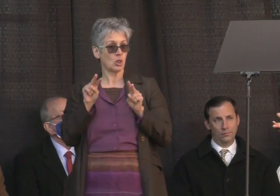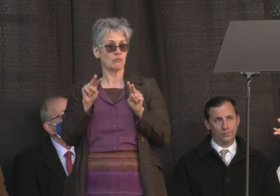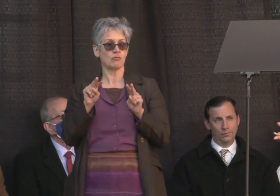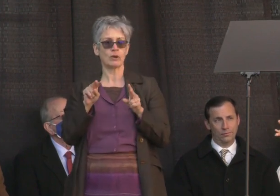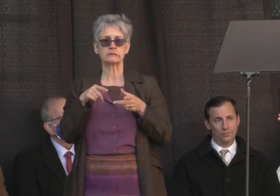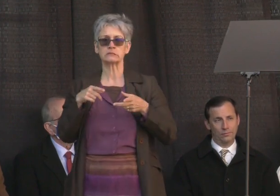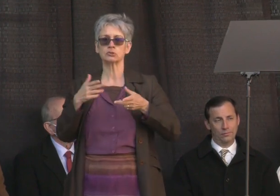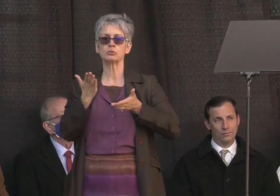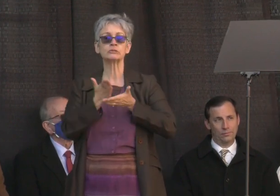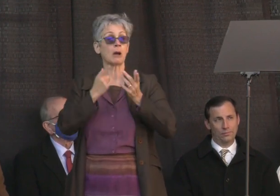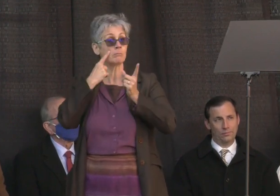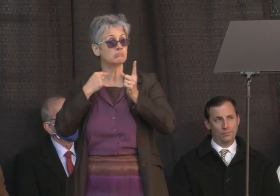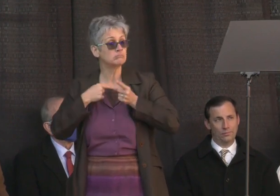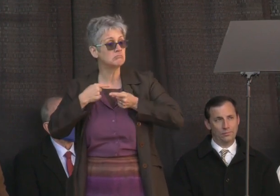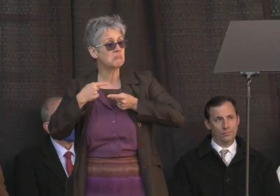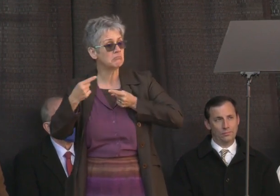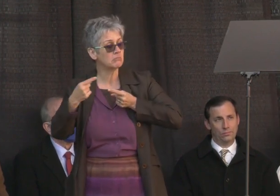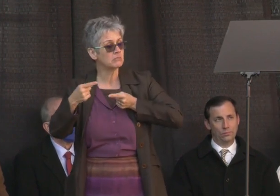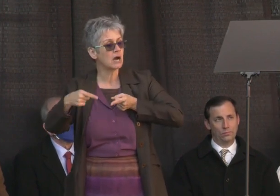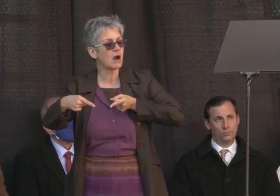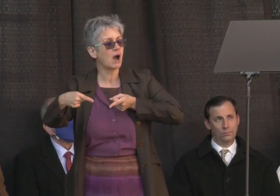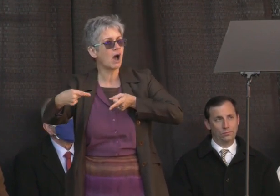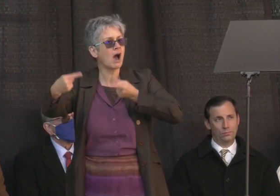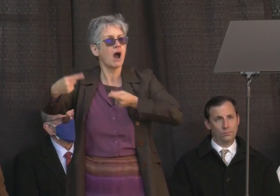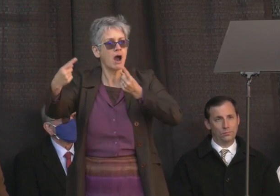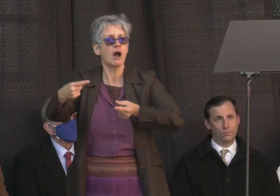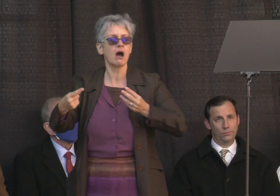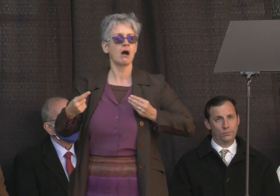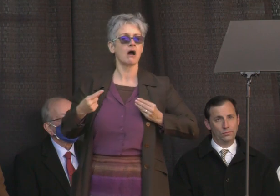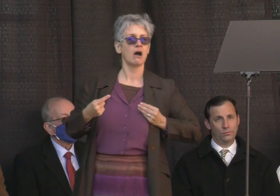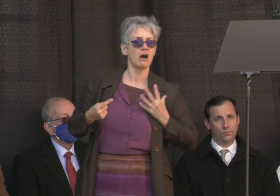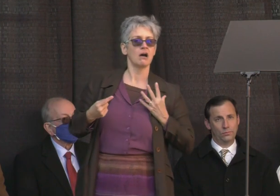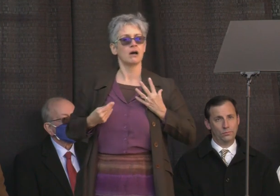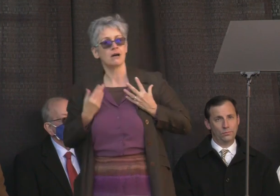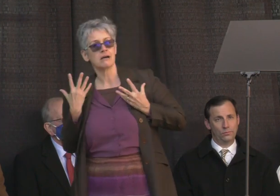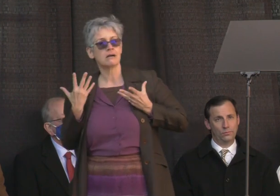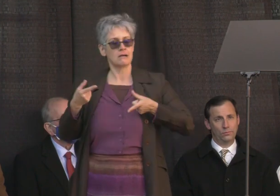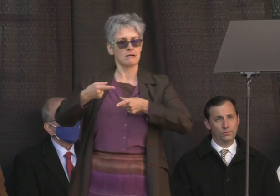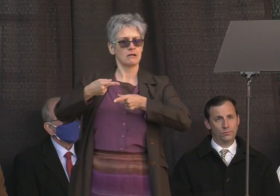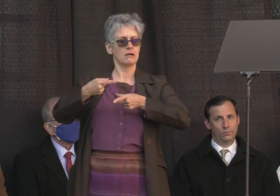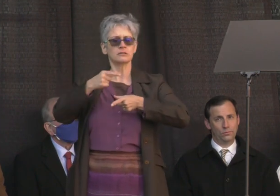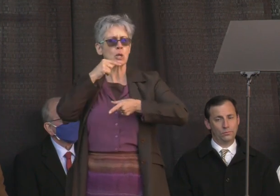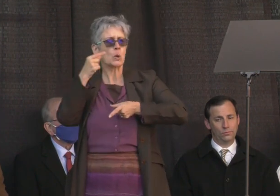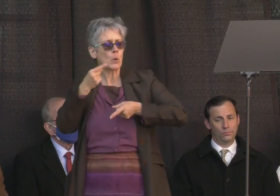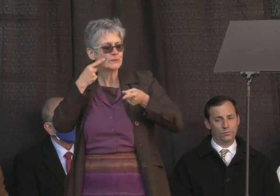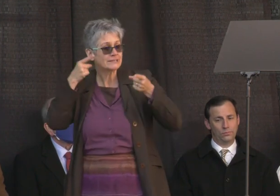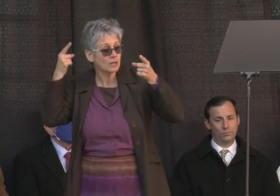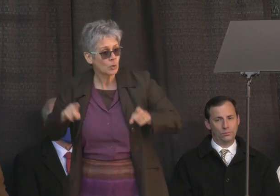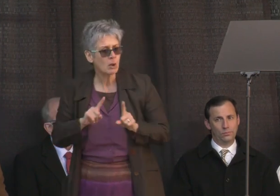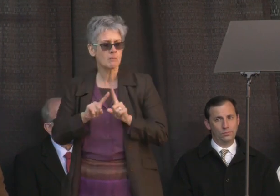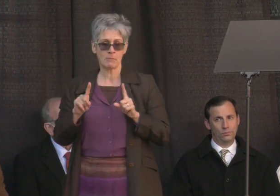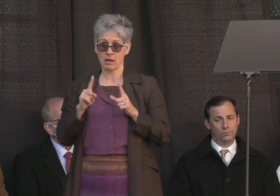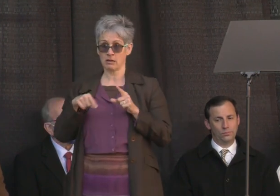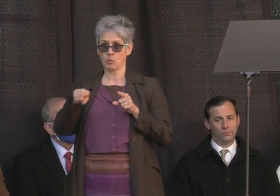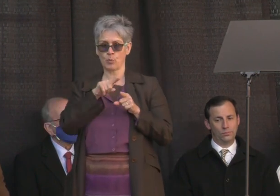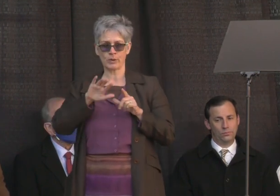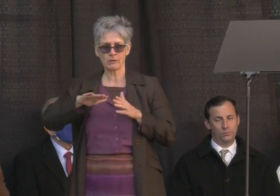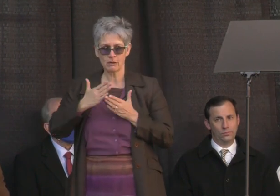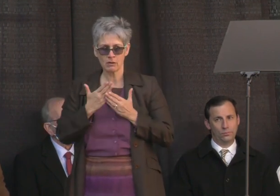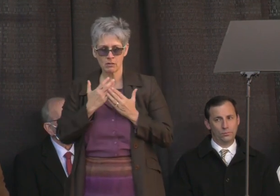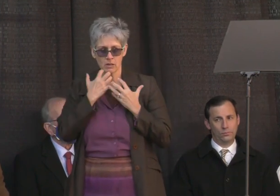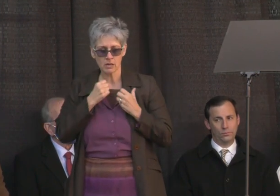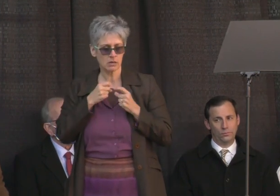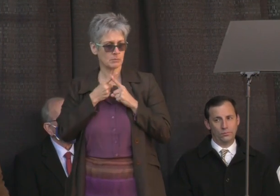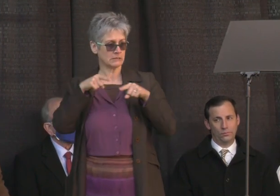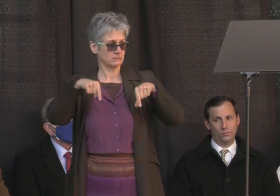spirited debates. But what I do know is that each and every one of us are doing this because we care about our city, and we care